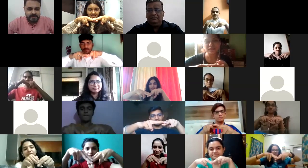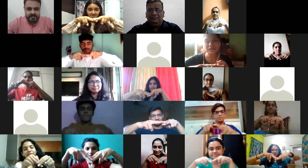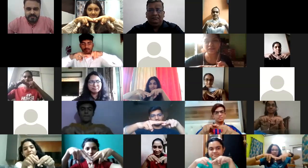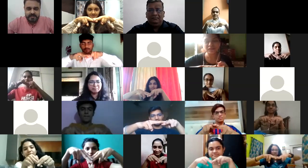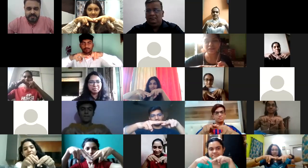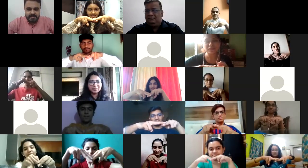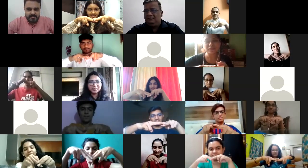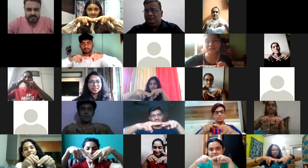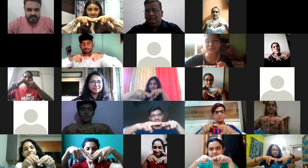Yes.